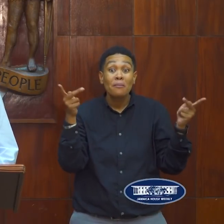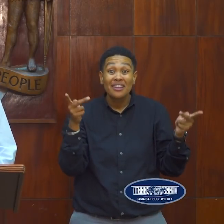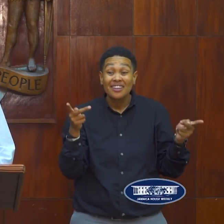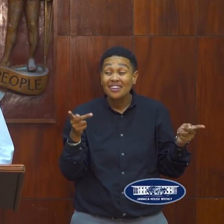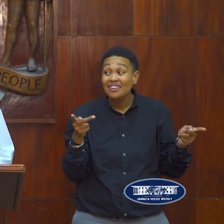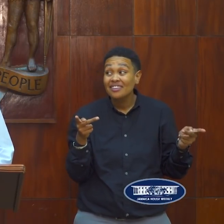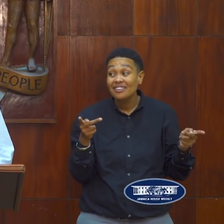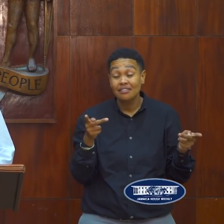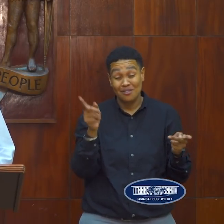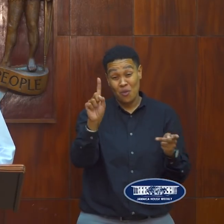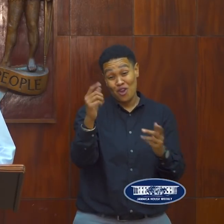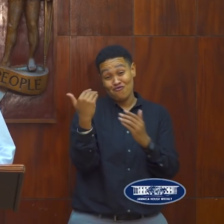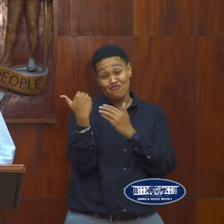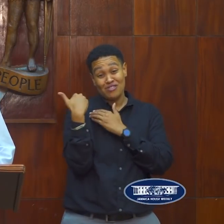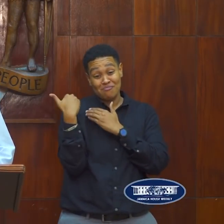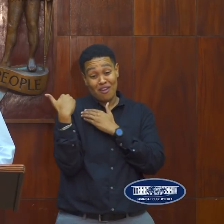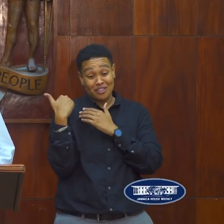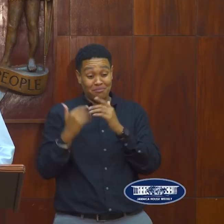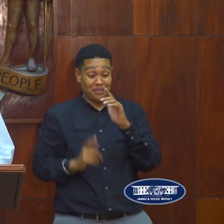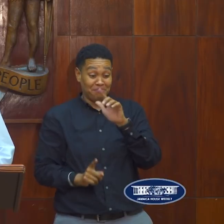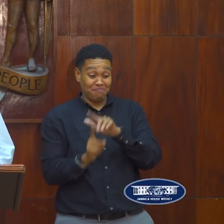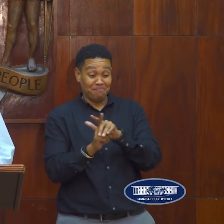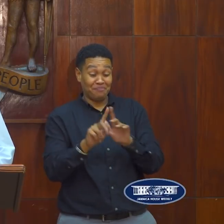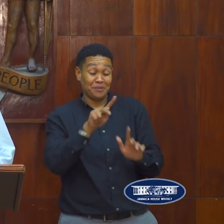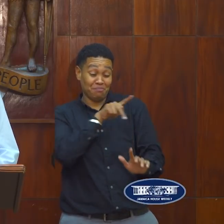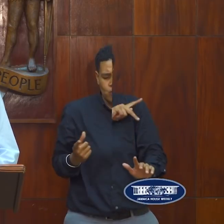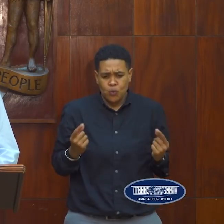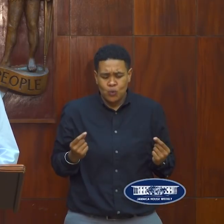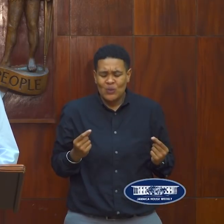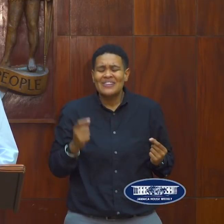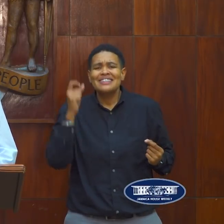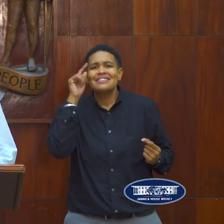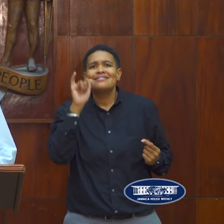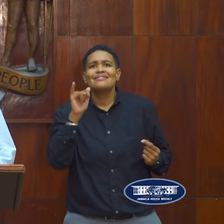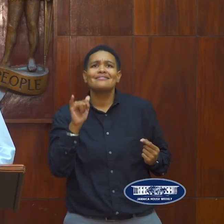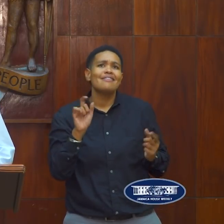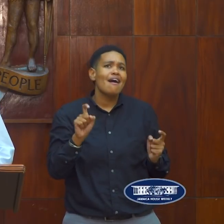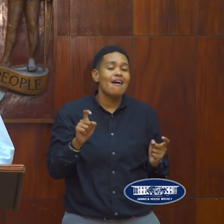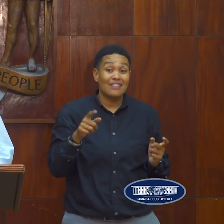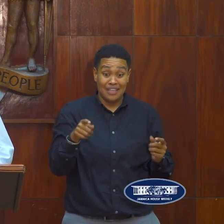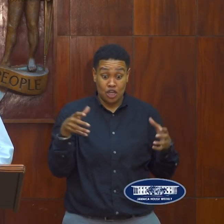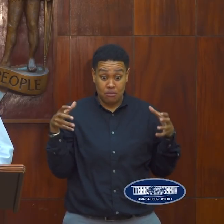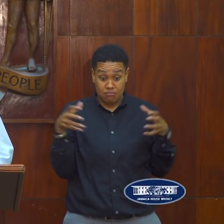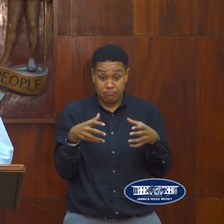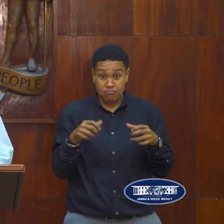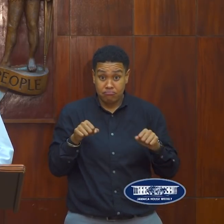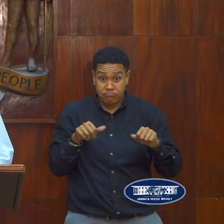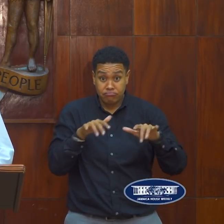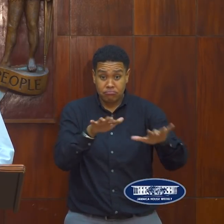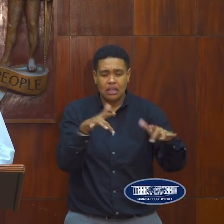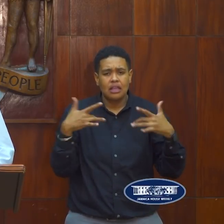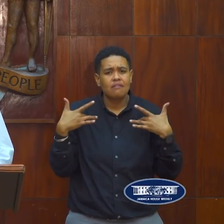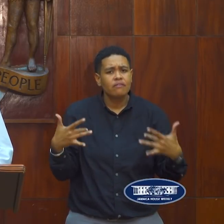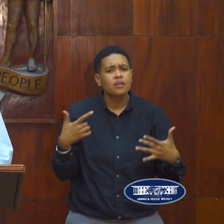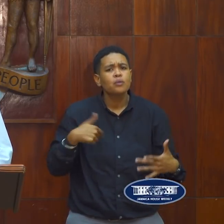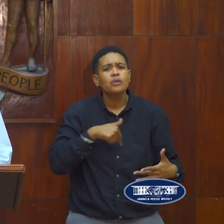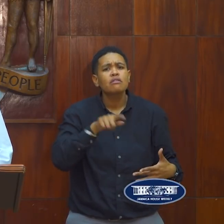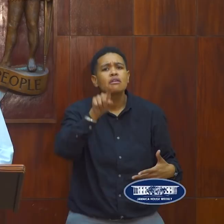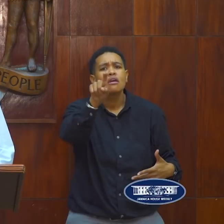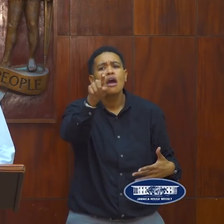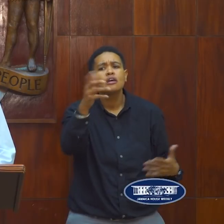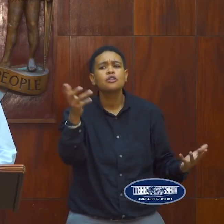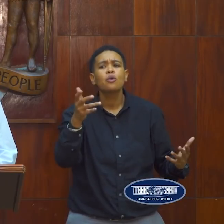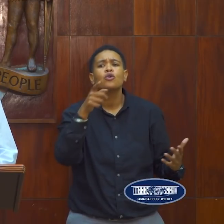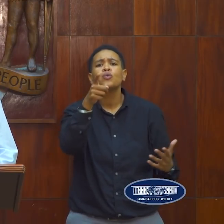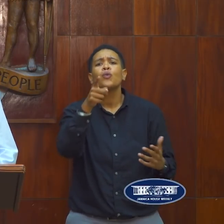where responsibility comes in, personal responsibility. In these gatherings and events, we ask